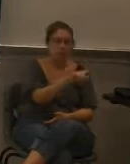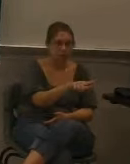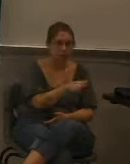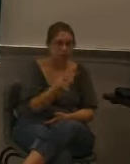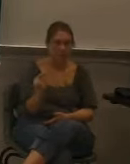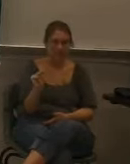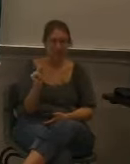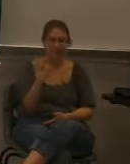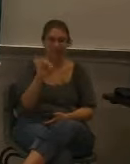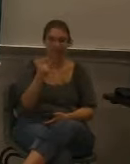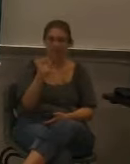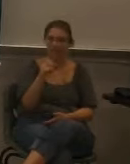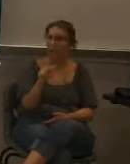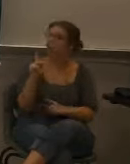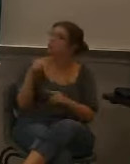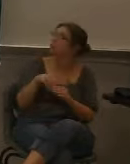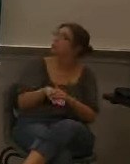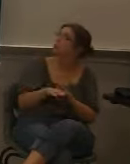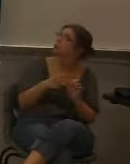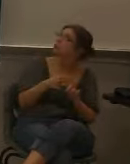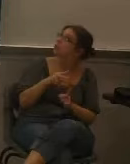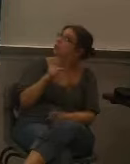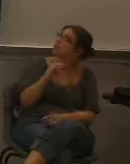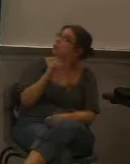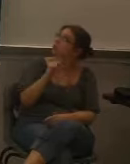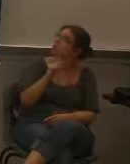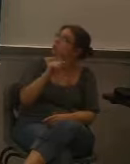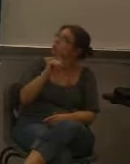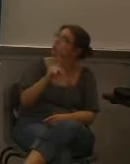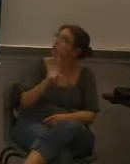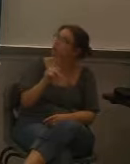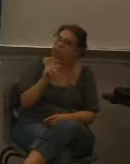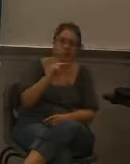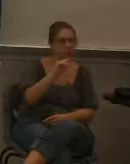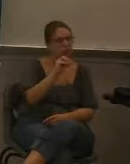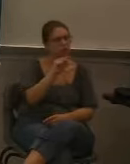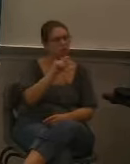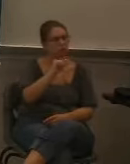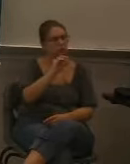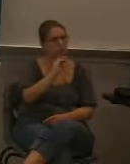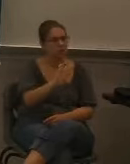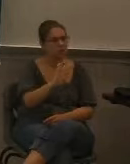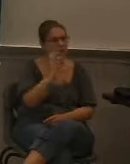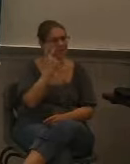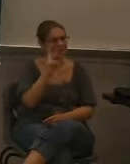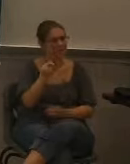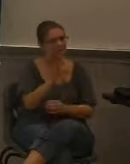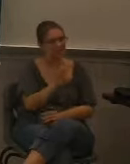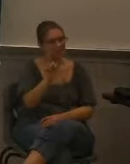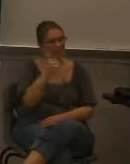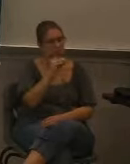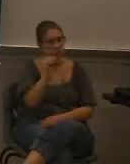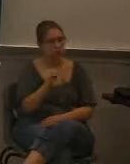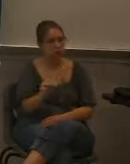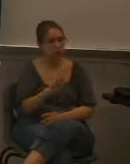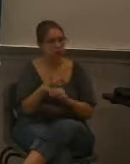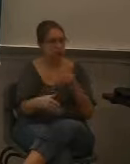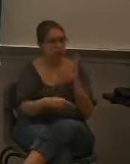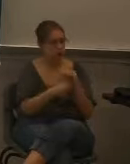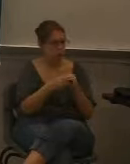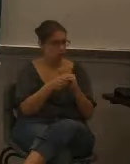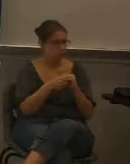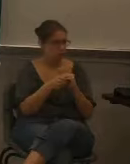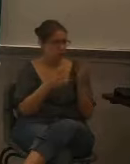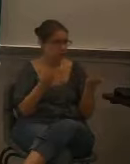Nitrogen fixation coming into the nostoc. And we can see it's actually about 10% of the total nitrogen flux through the system, so